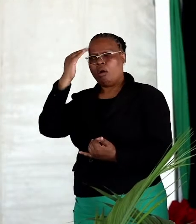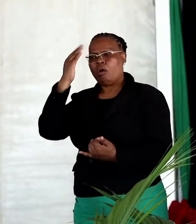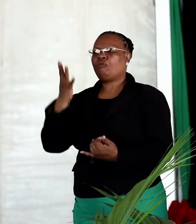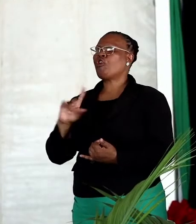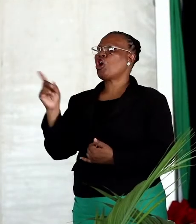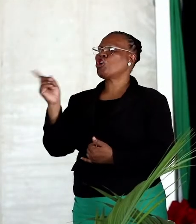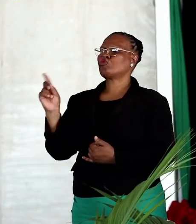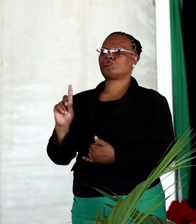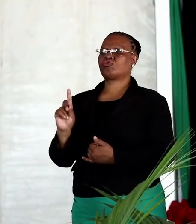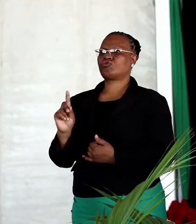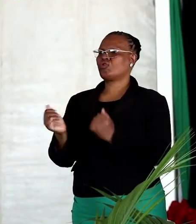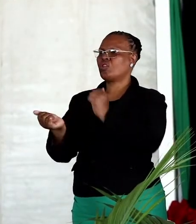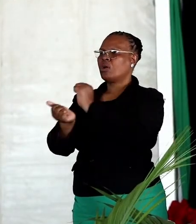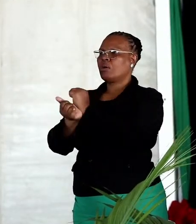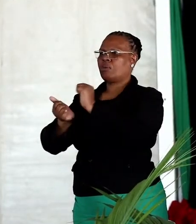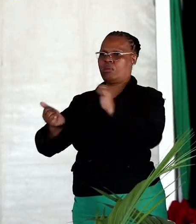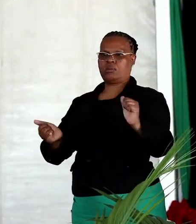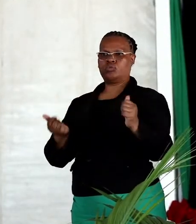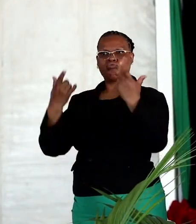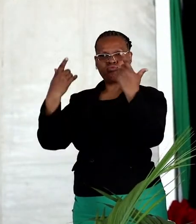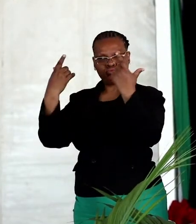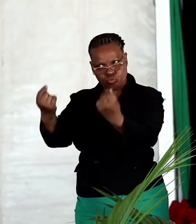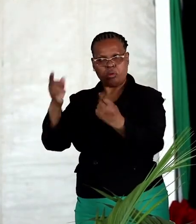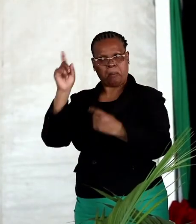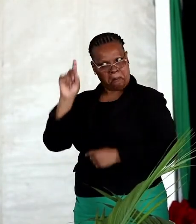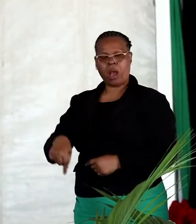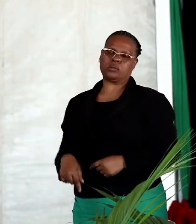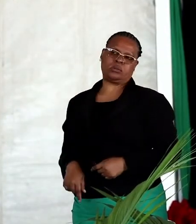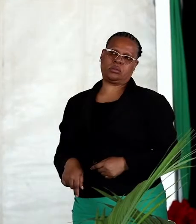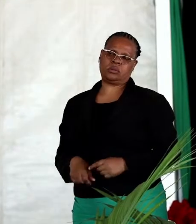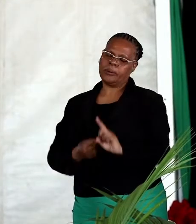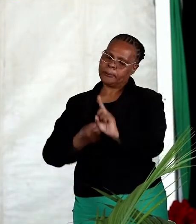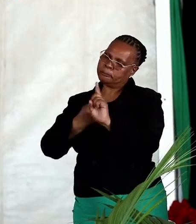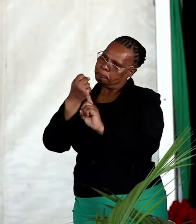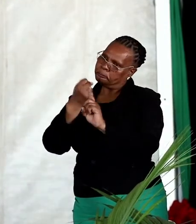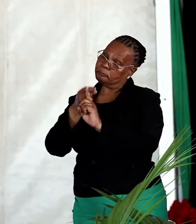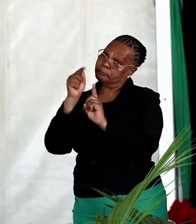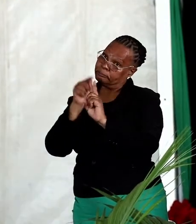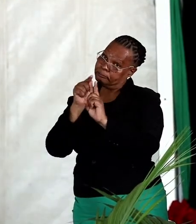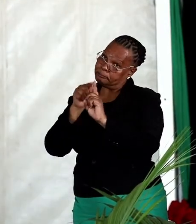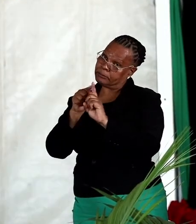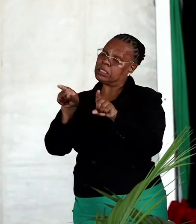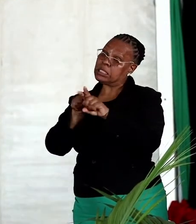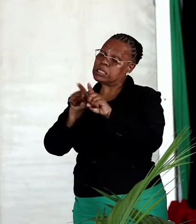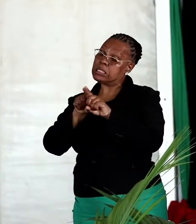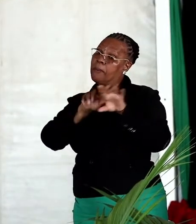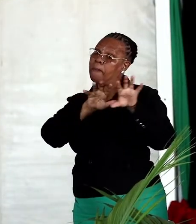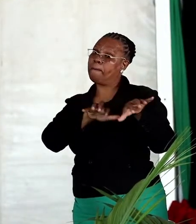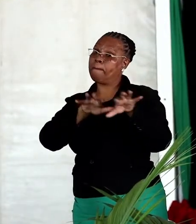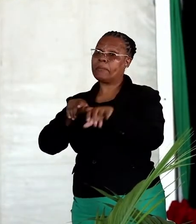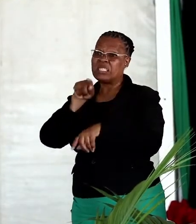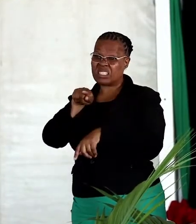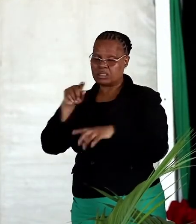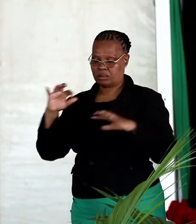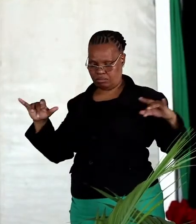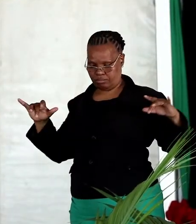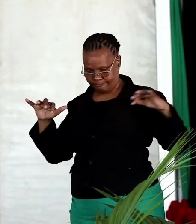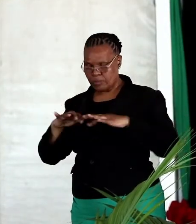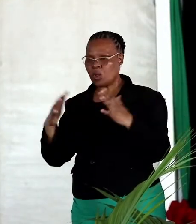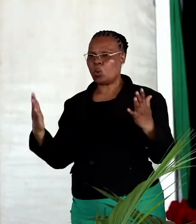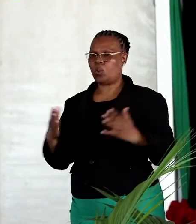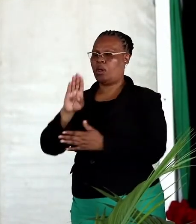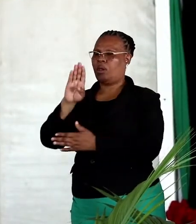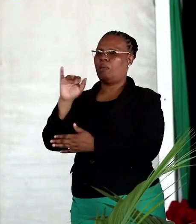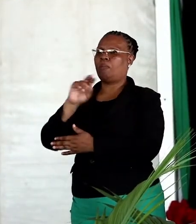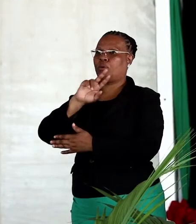did march, they come to Bhisho. When they came to Bhisho, they wanted change. It was